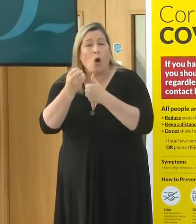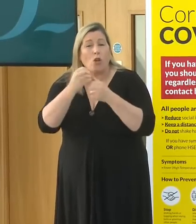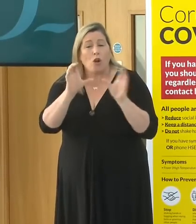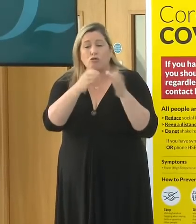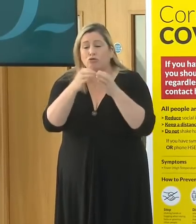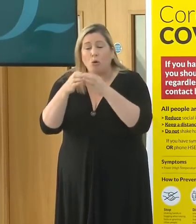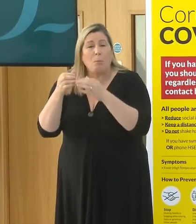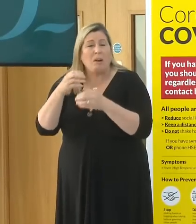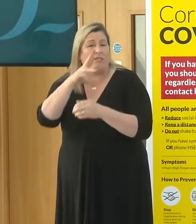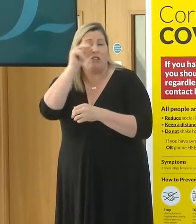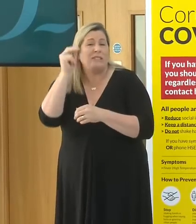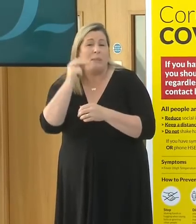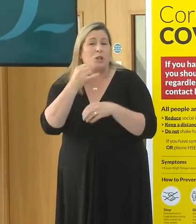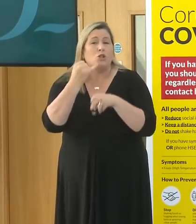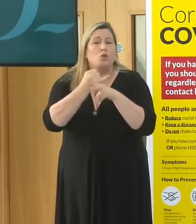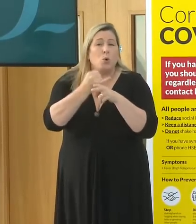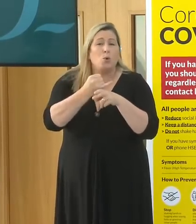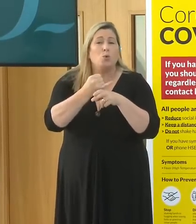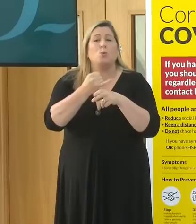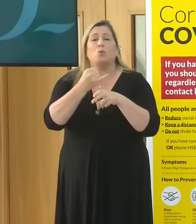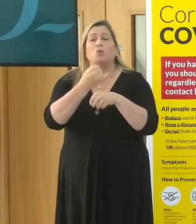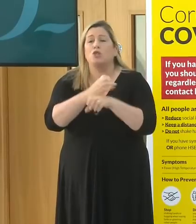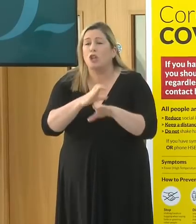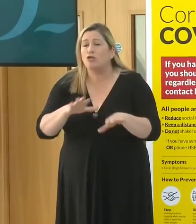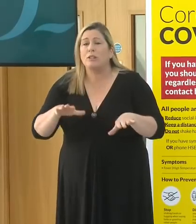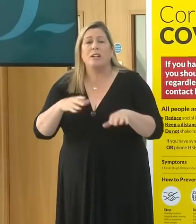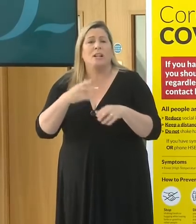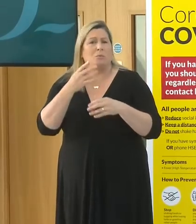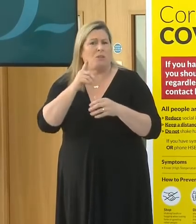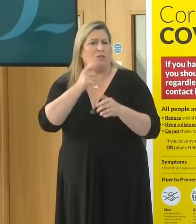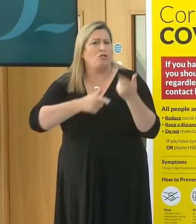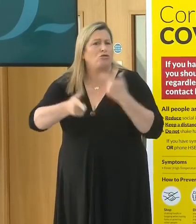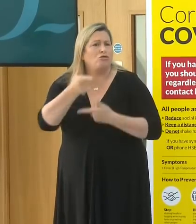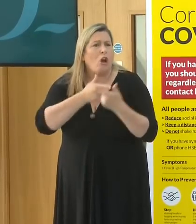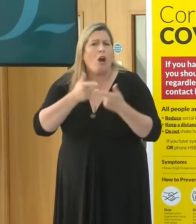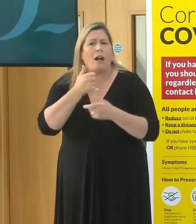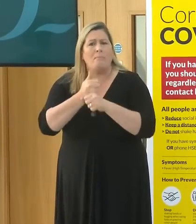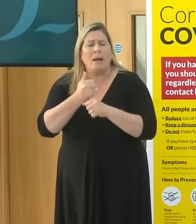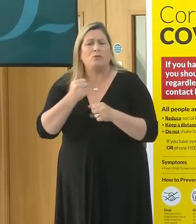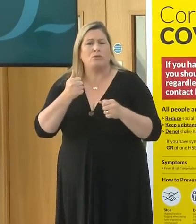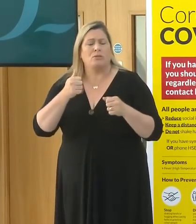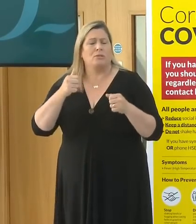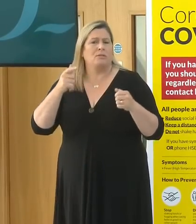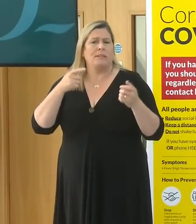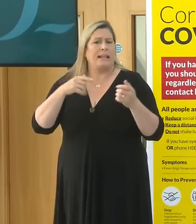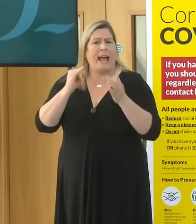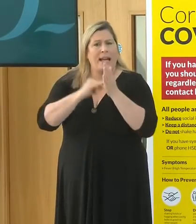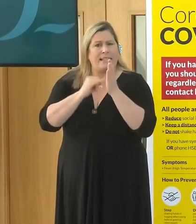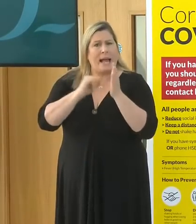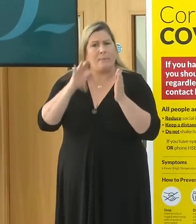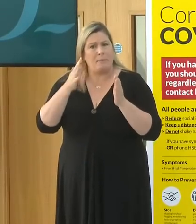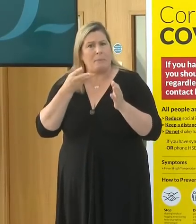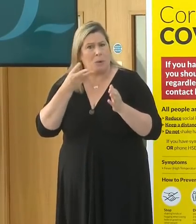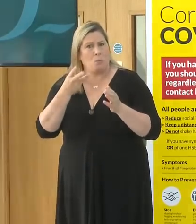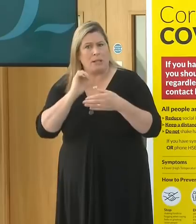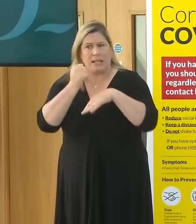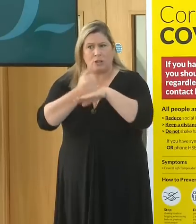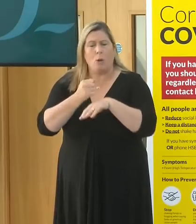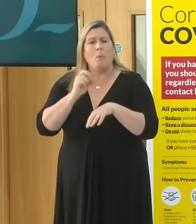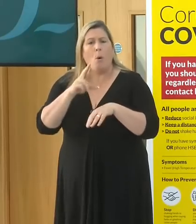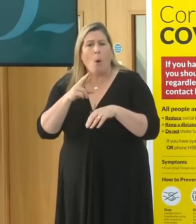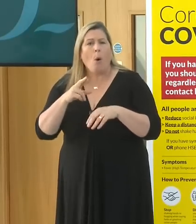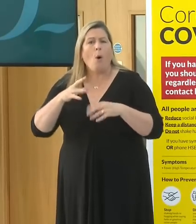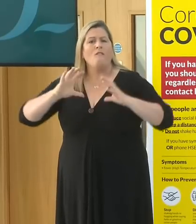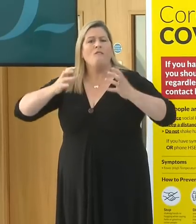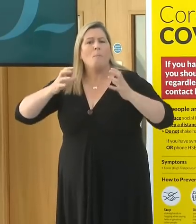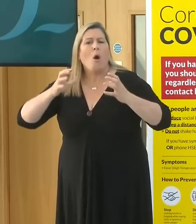example, schools or children. There's talk this morning of maybe summer camps coming back. We've heard about footballers being tested. Is there any talk of maybe testing, say, a group of children